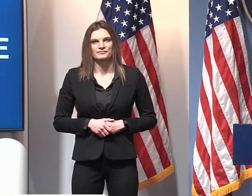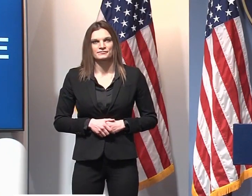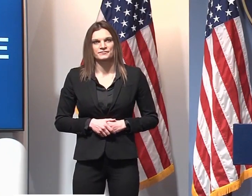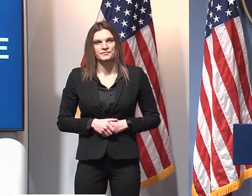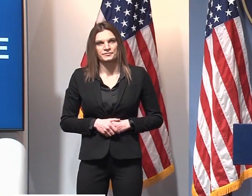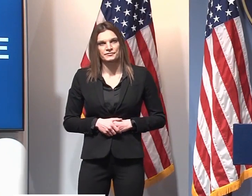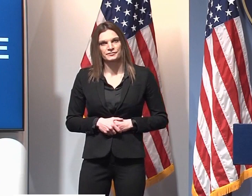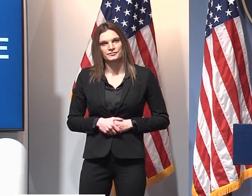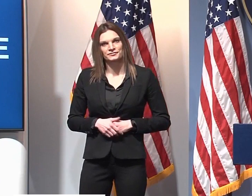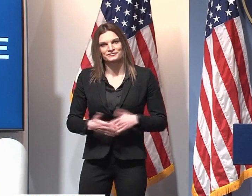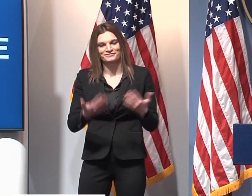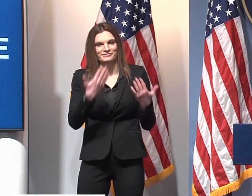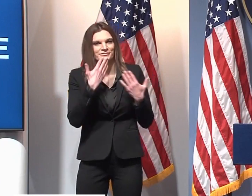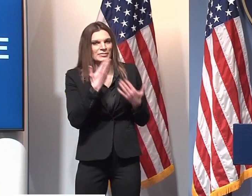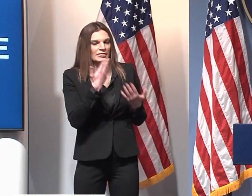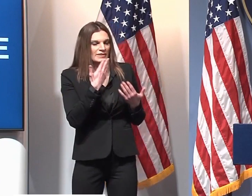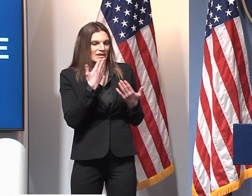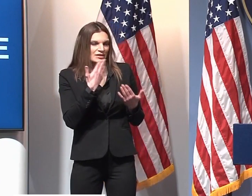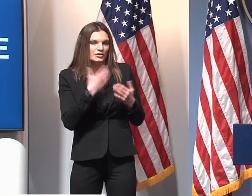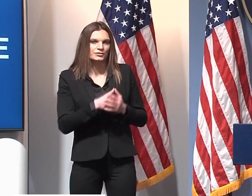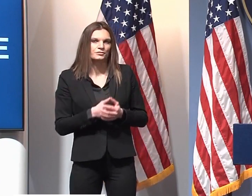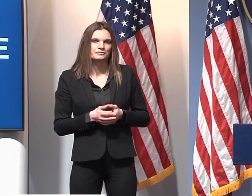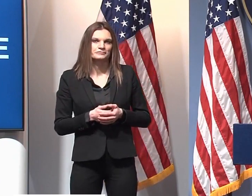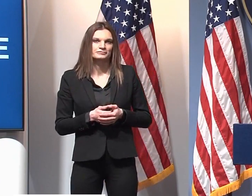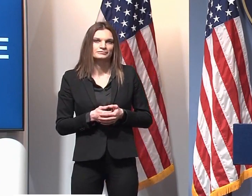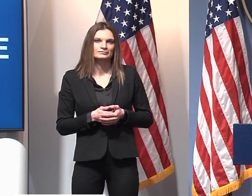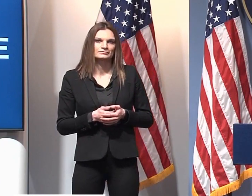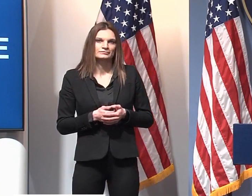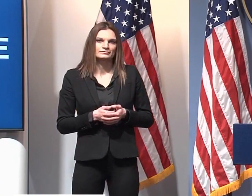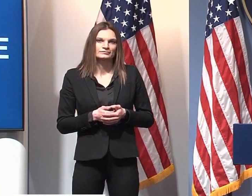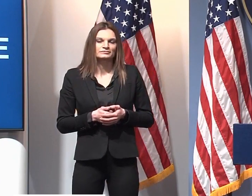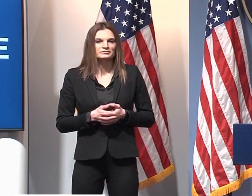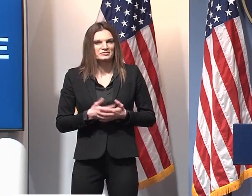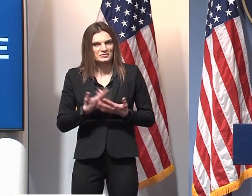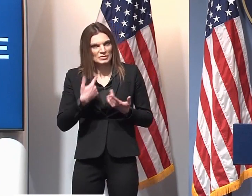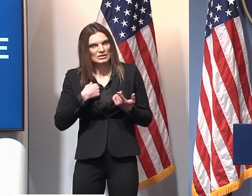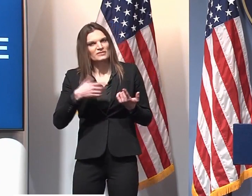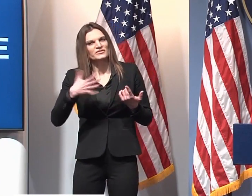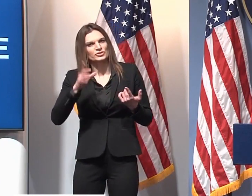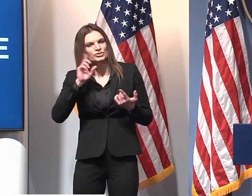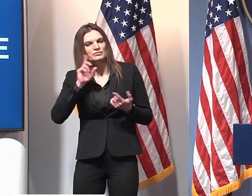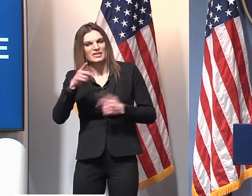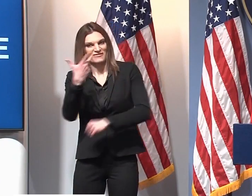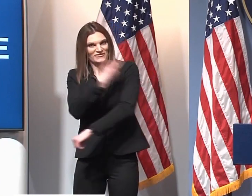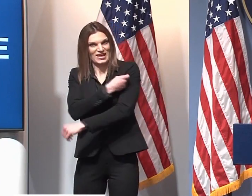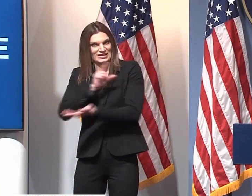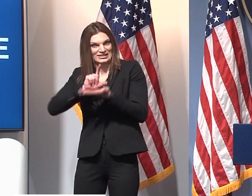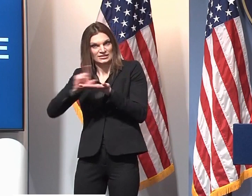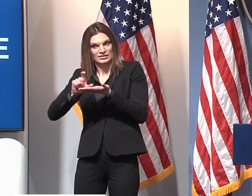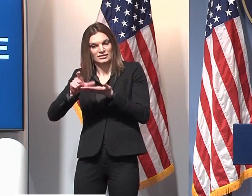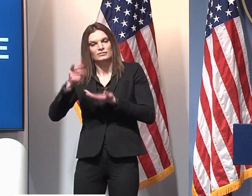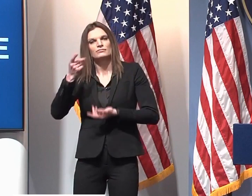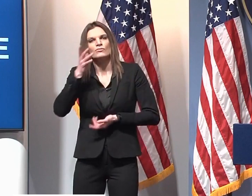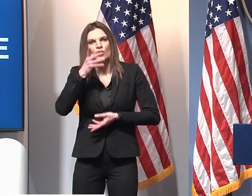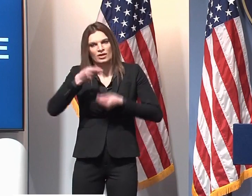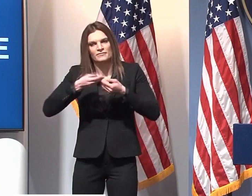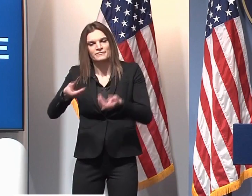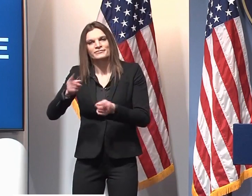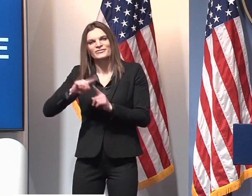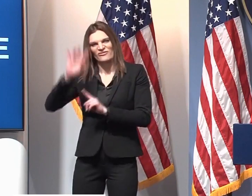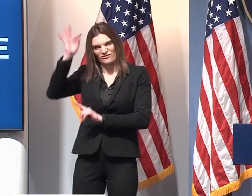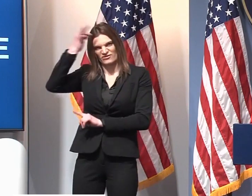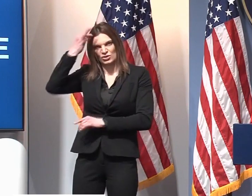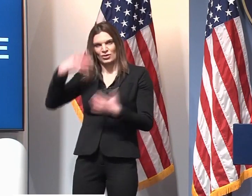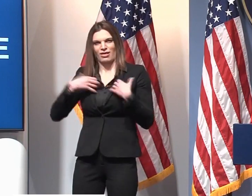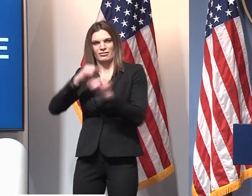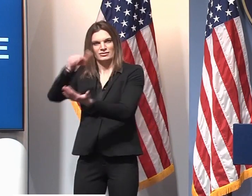Thank you, Governor, for doing this. We've been hearing about the vaccine rollout being spread out to federally qualified health centers,